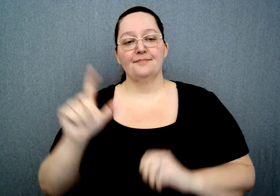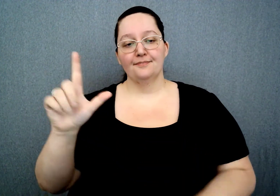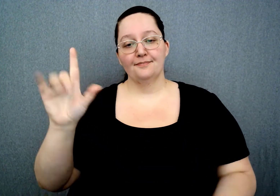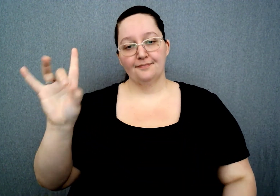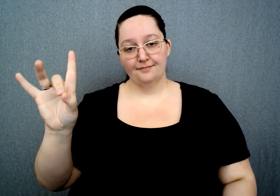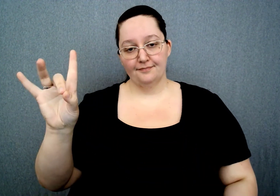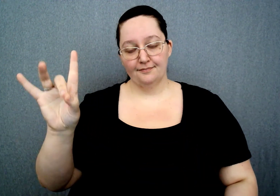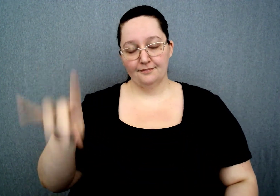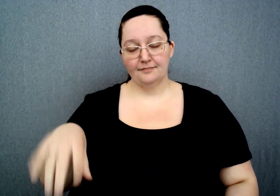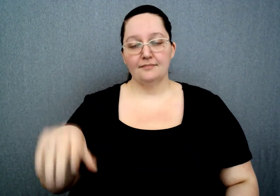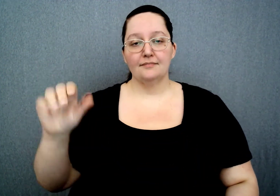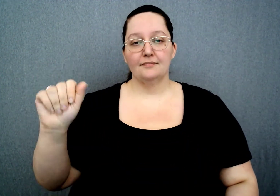Number 28,